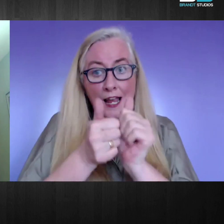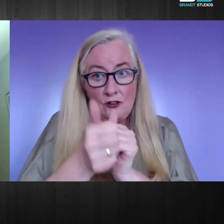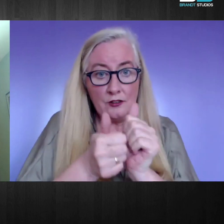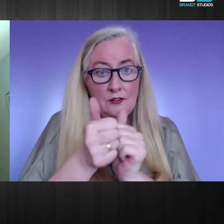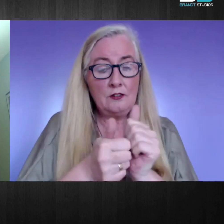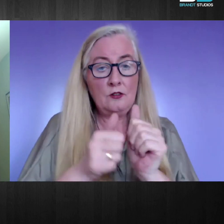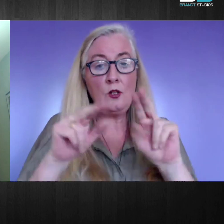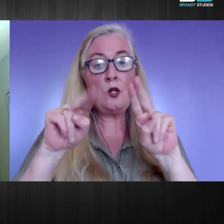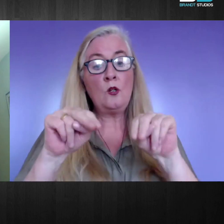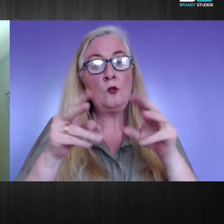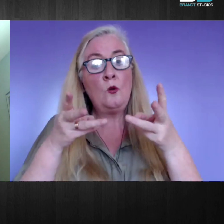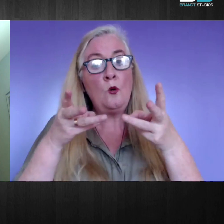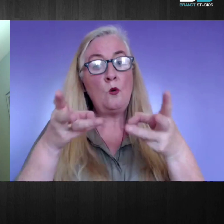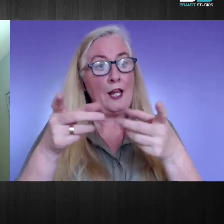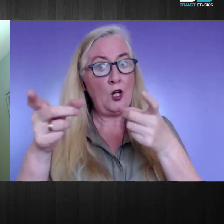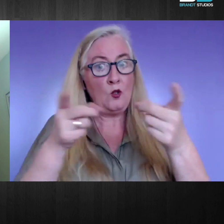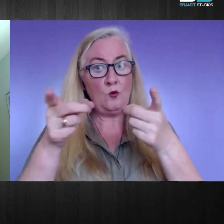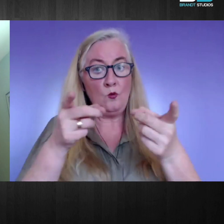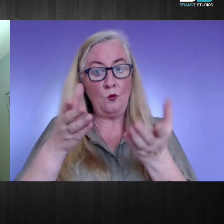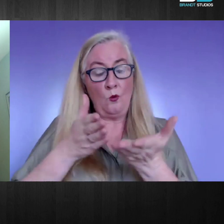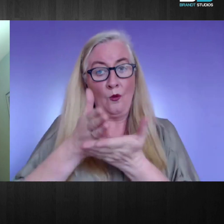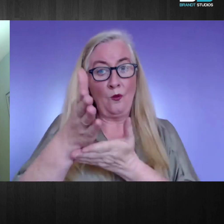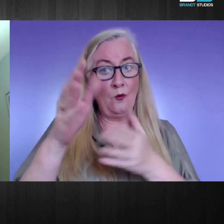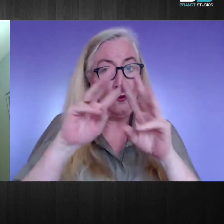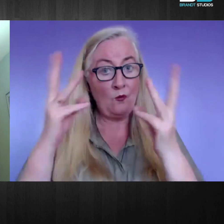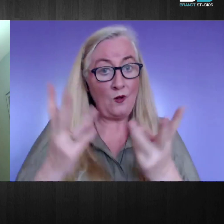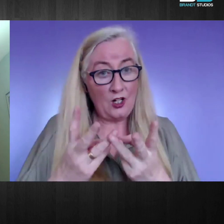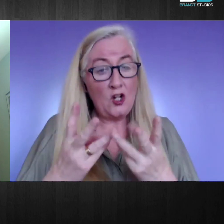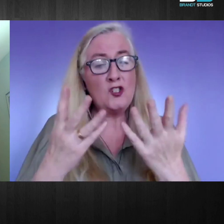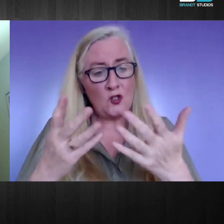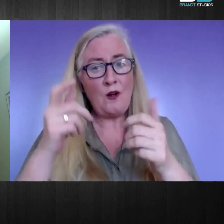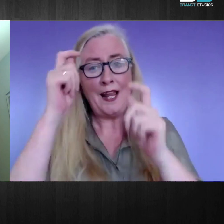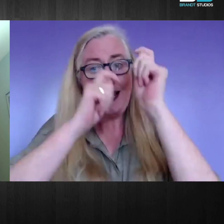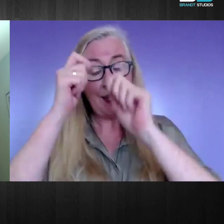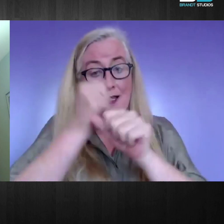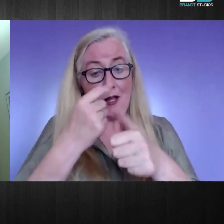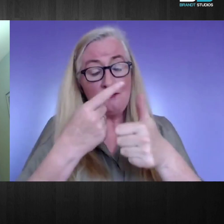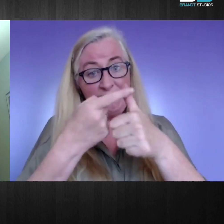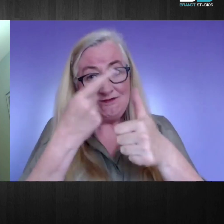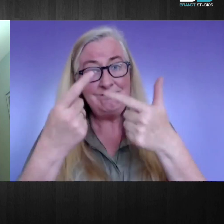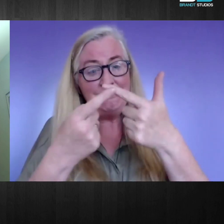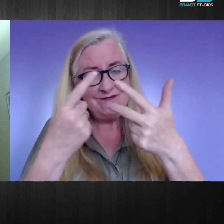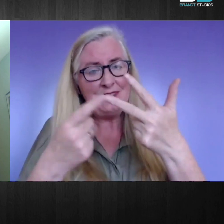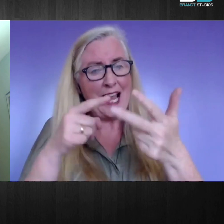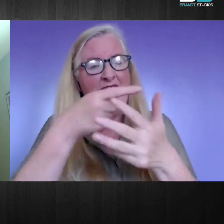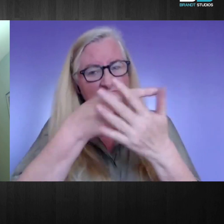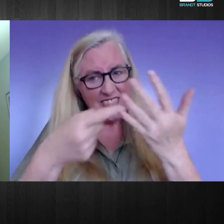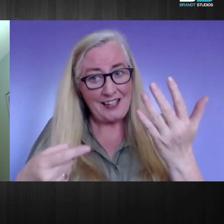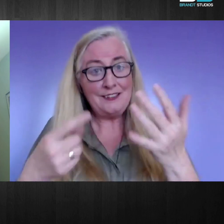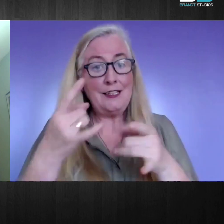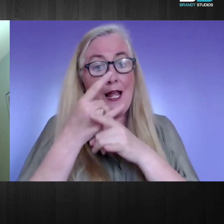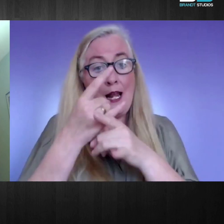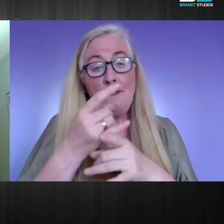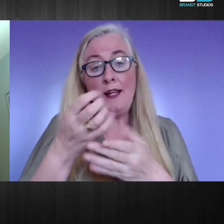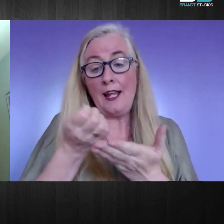in the world. So I suppose reflecting on these characteristics, it kind of helps to explain why music